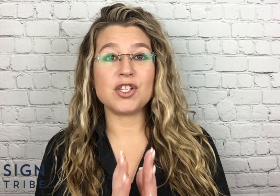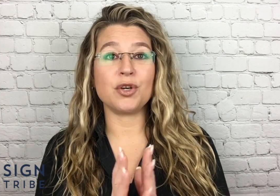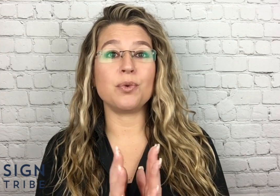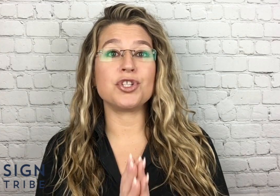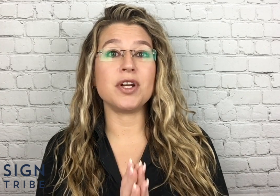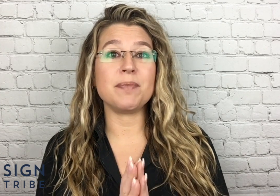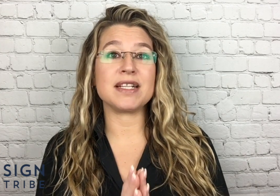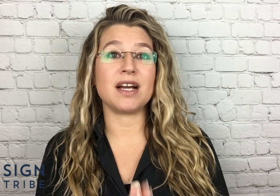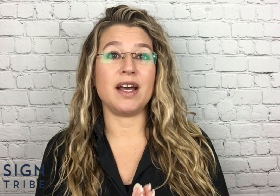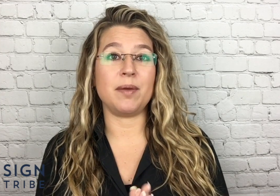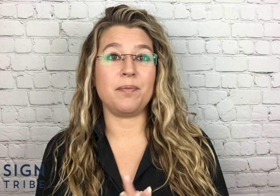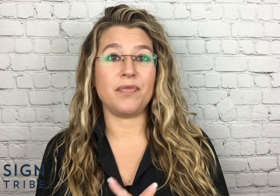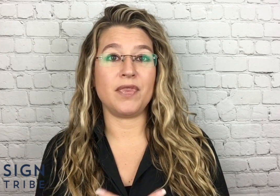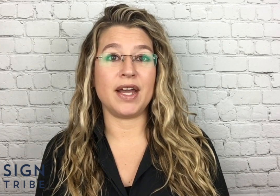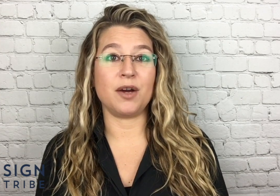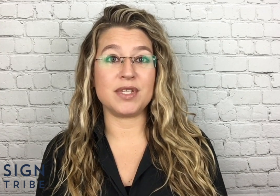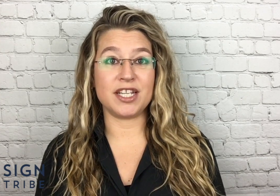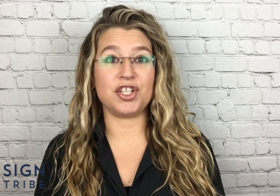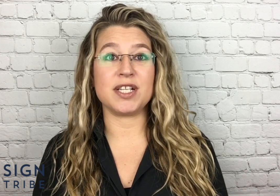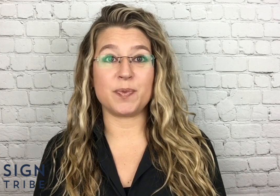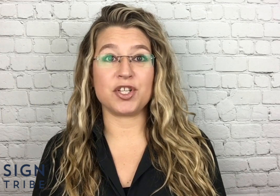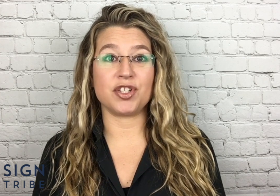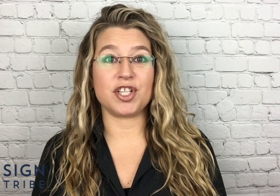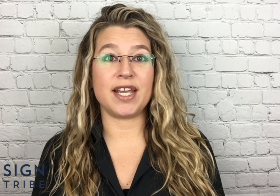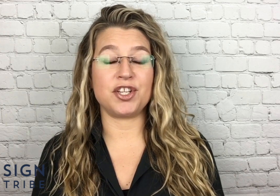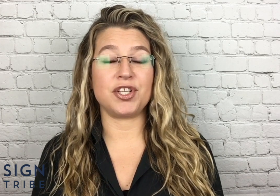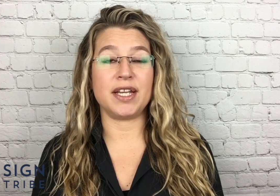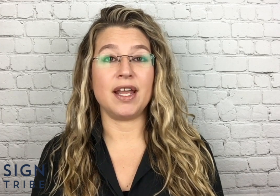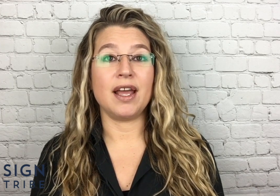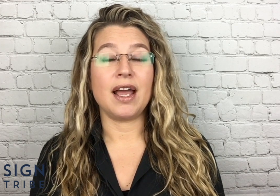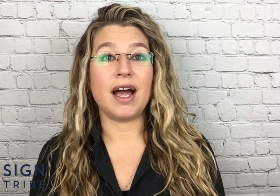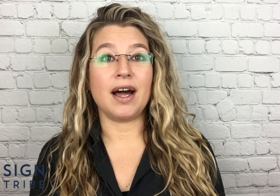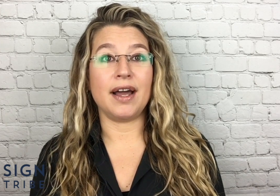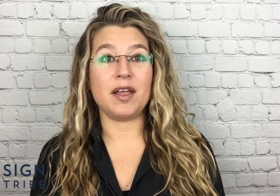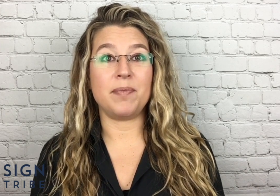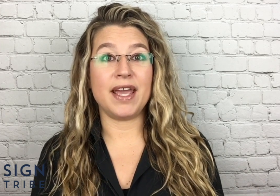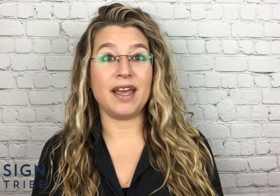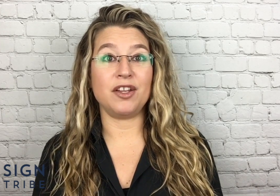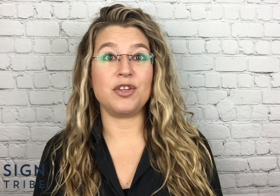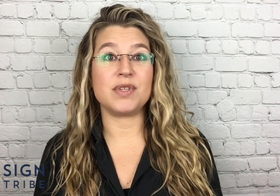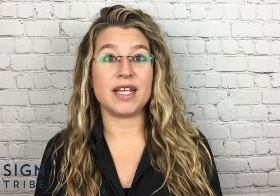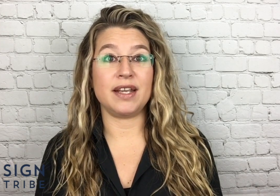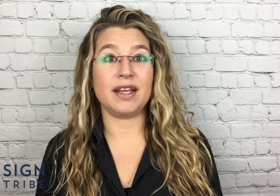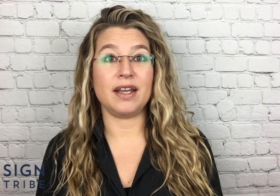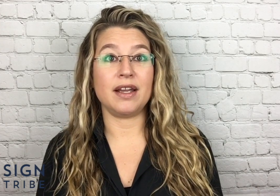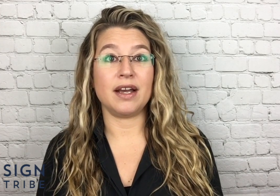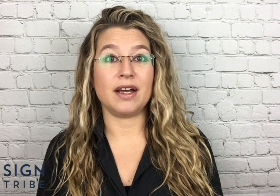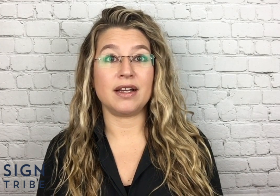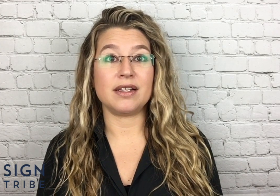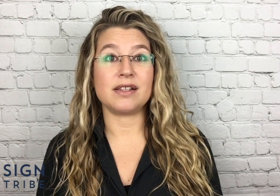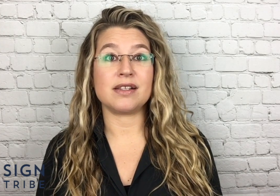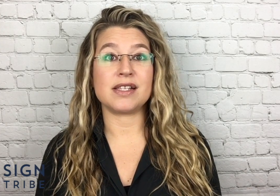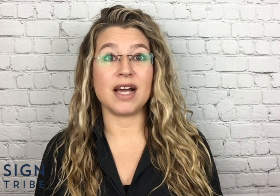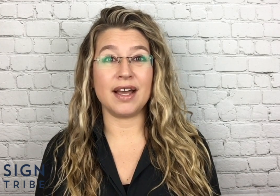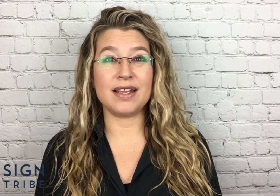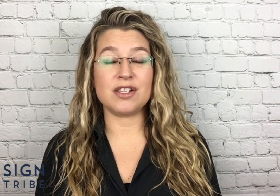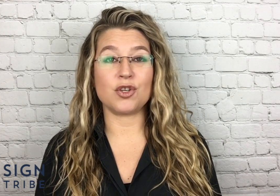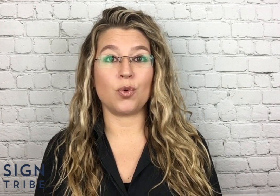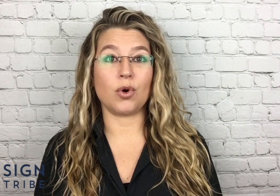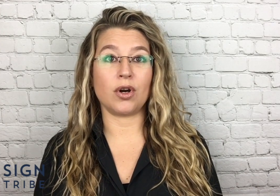So during my time that I was teaching special education, I began using signs